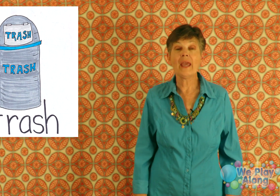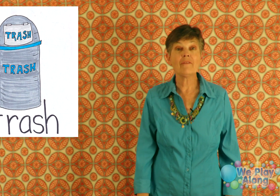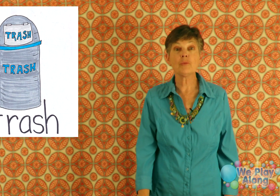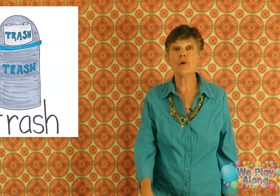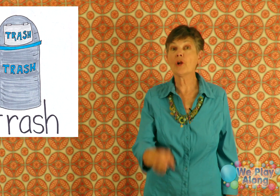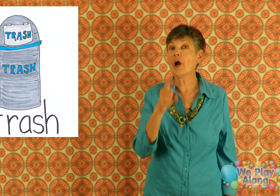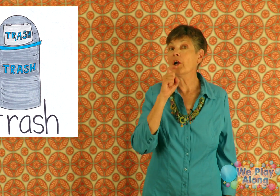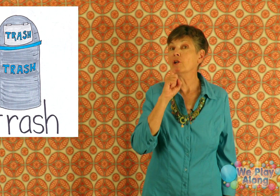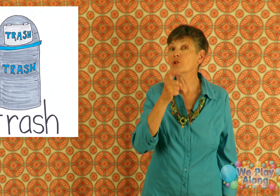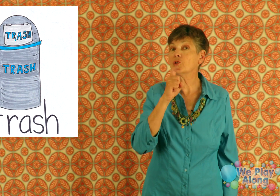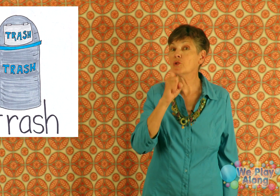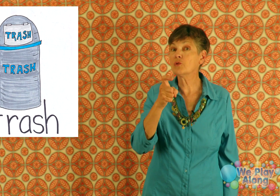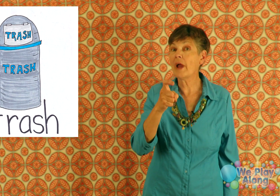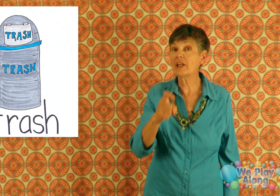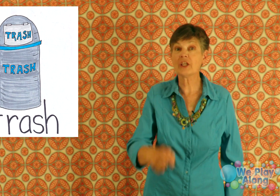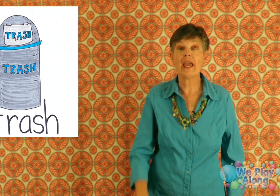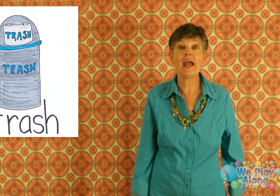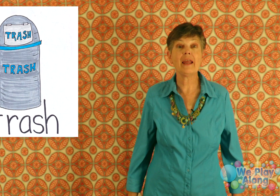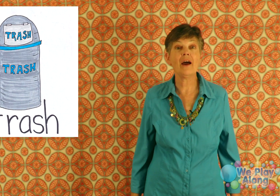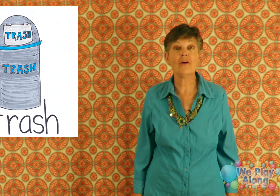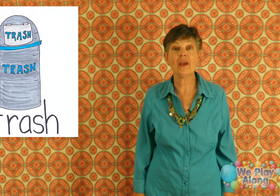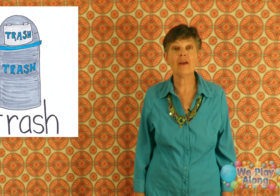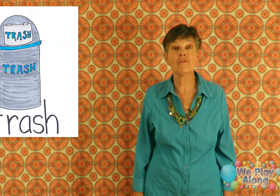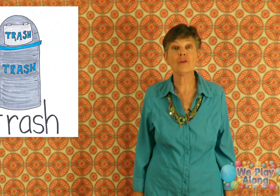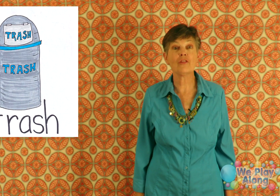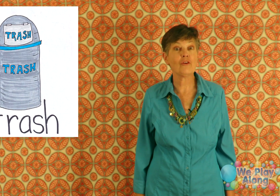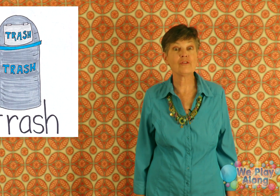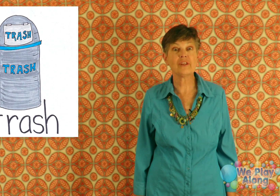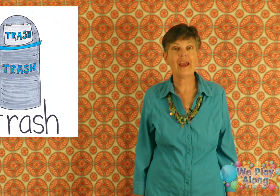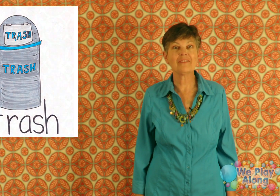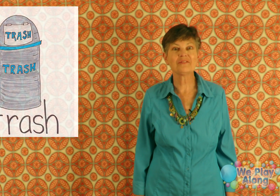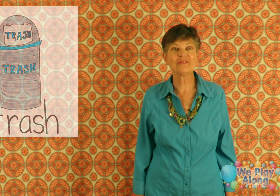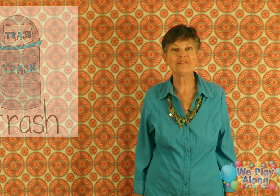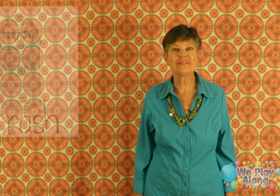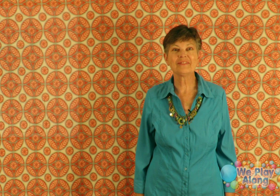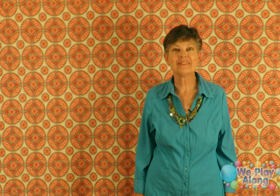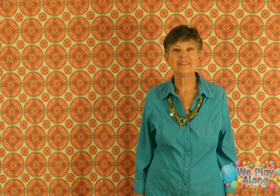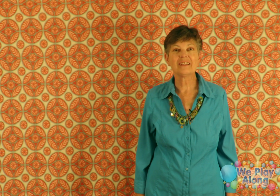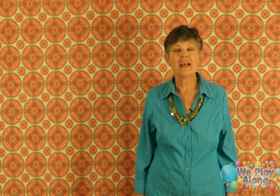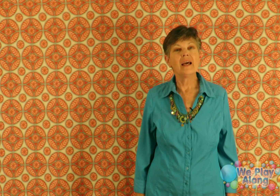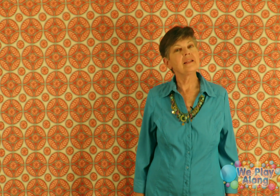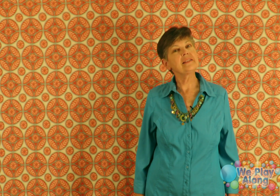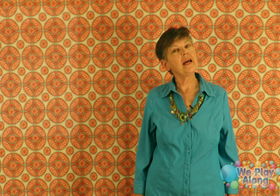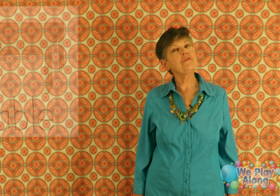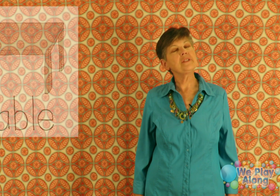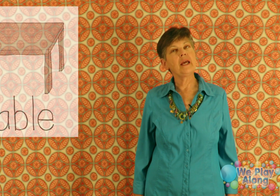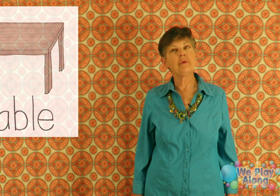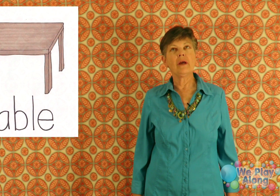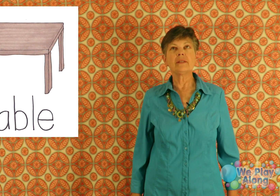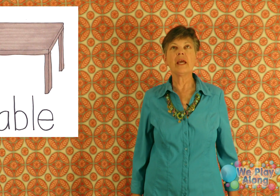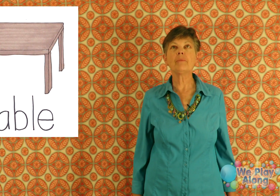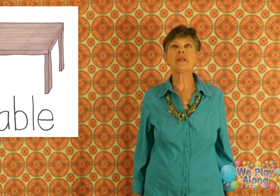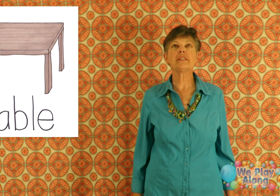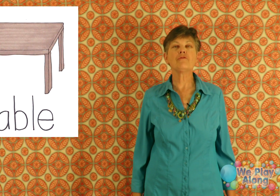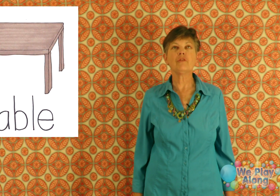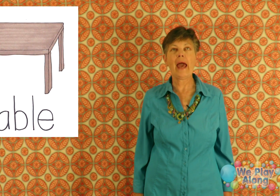have to put our trash can out every Thursday. The sign for table. Now a table is